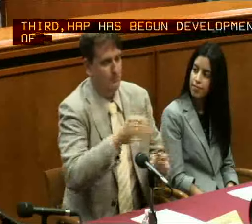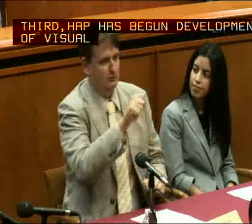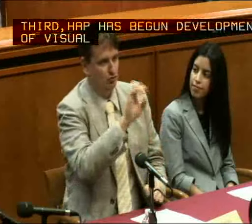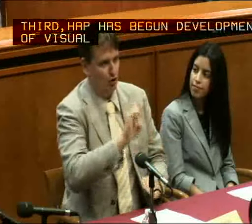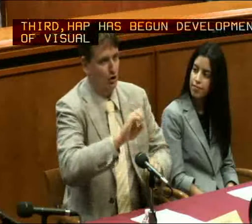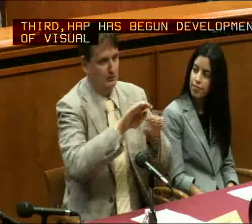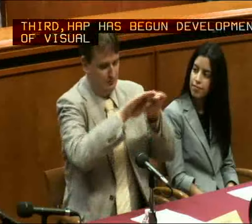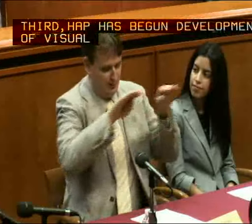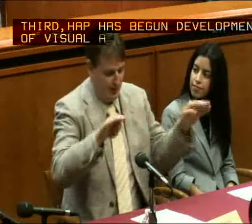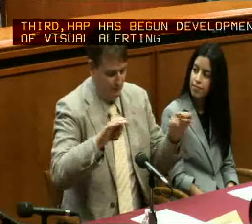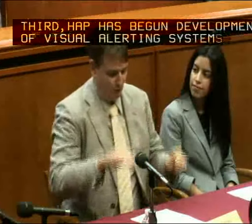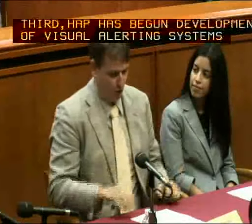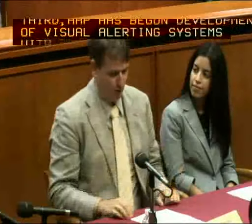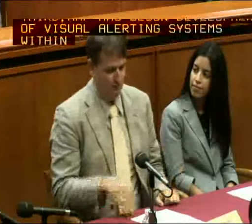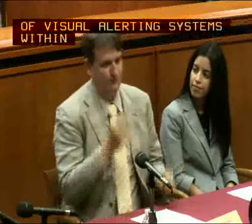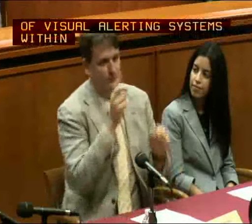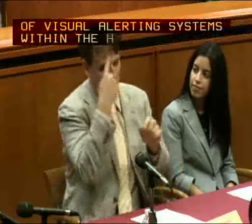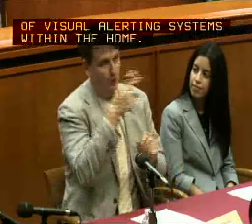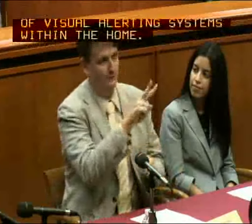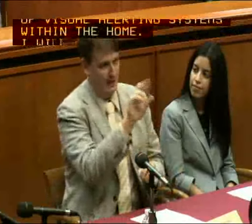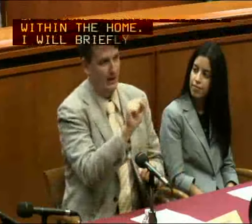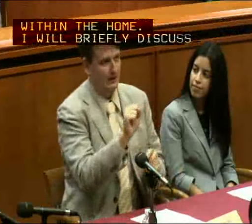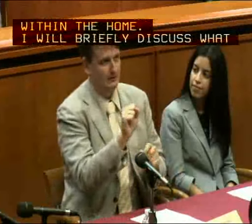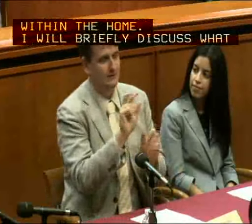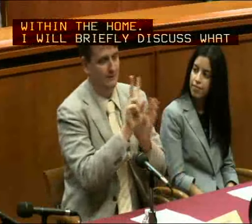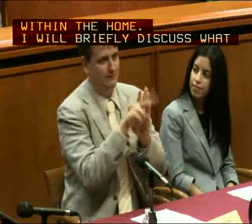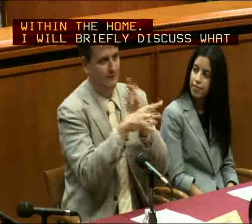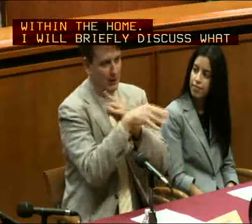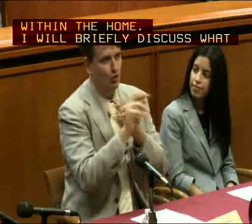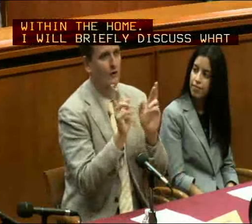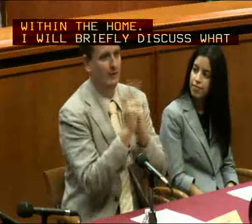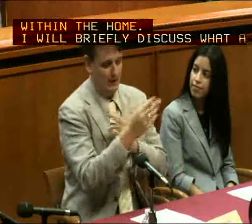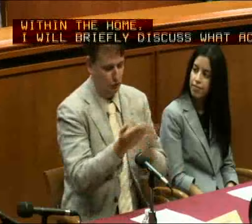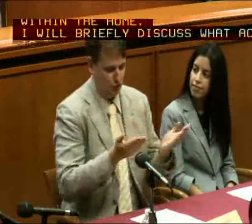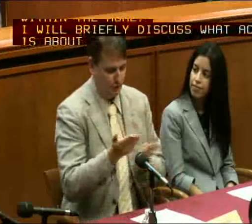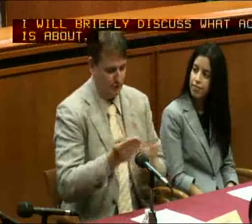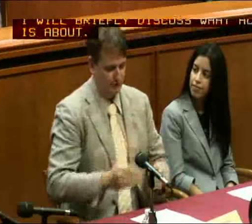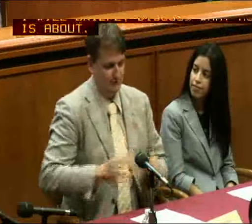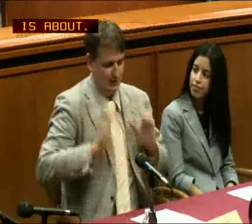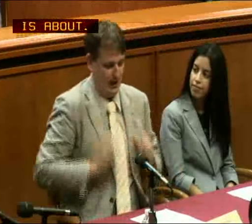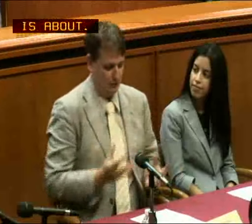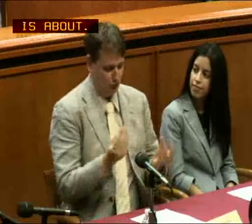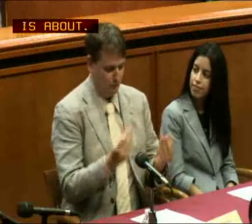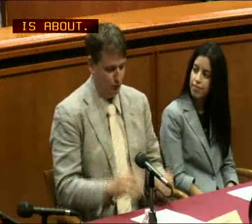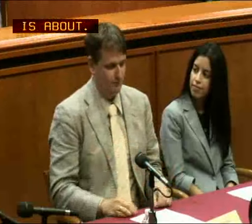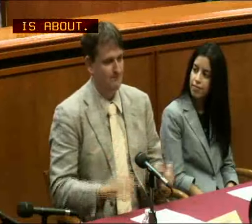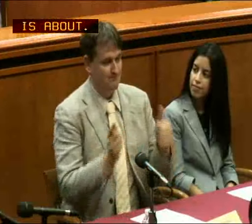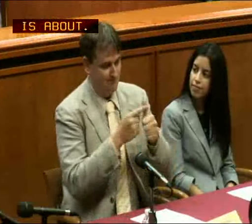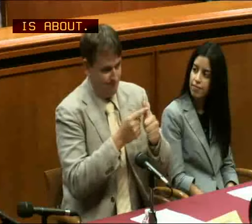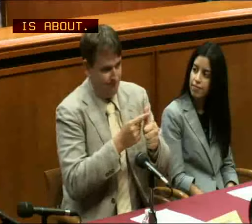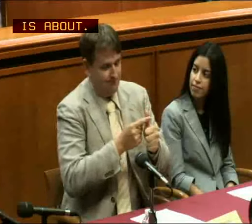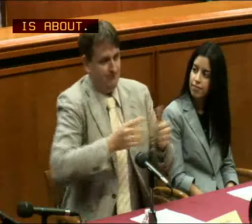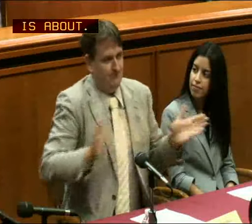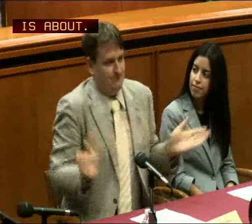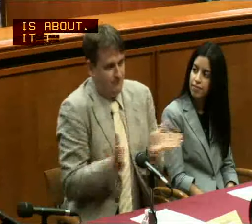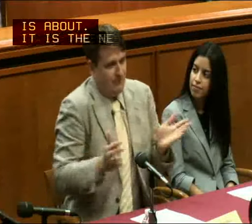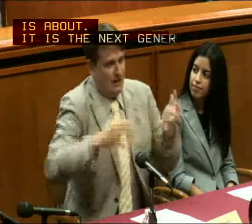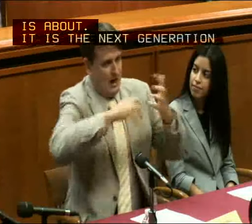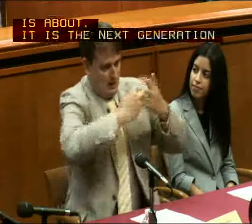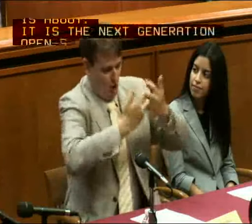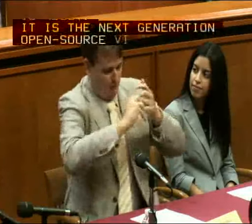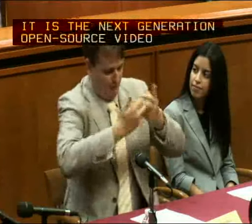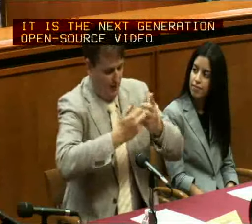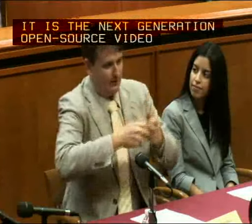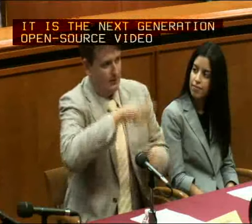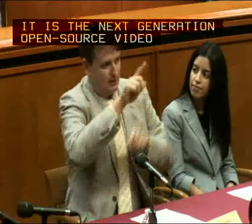ACE is the next generation open source video relay service client software, and it's to